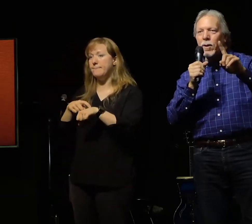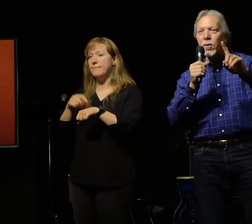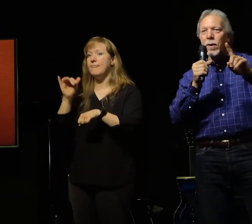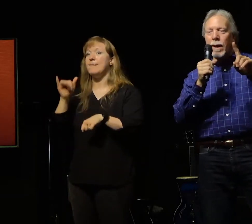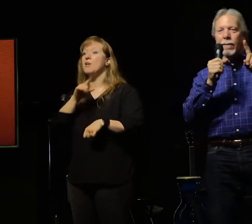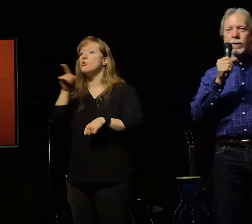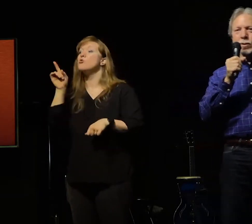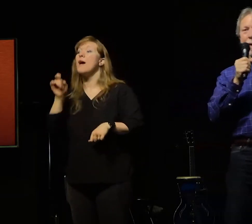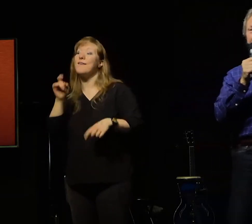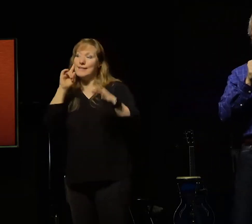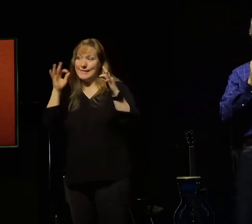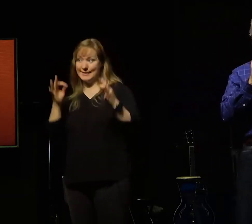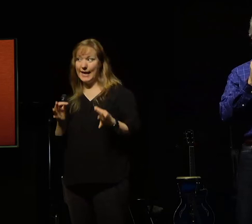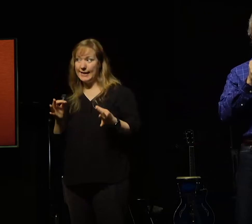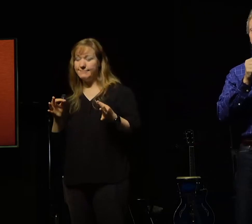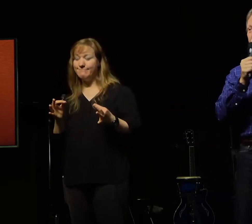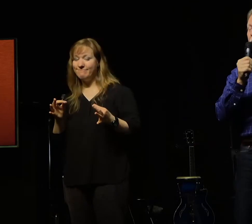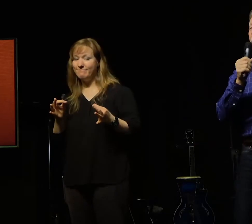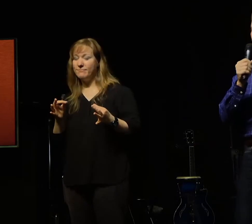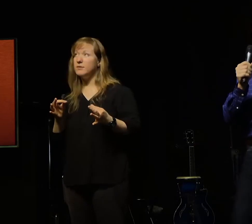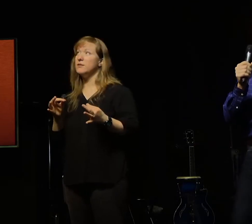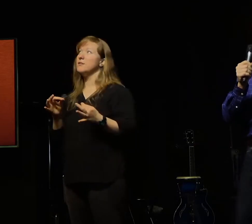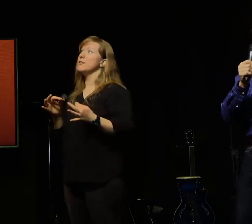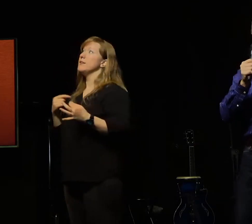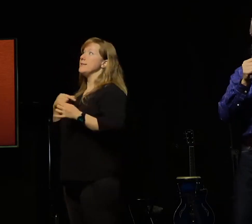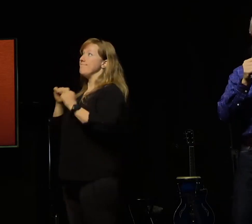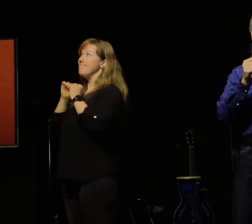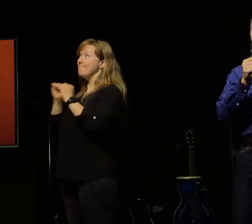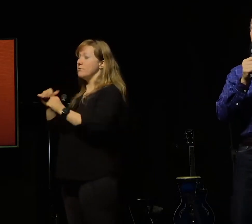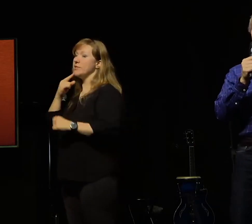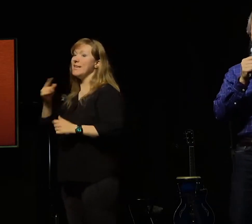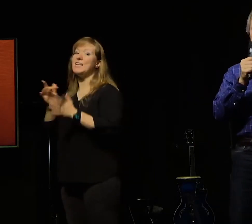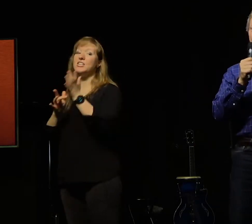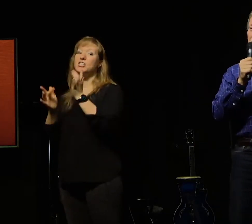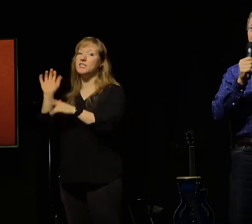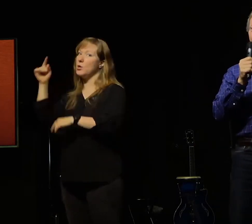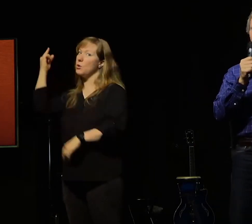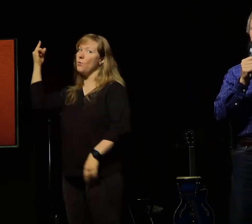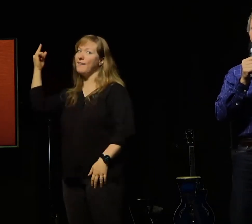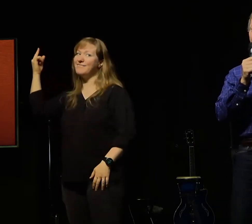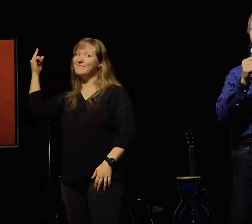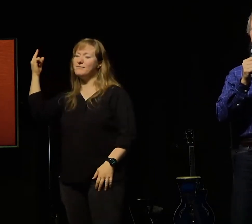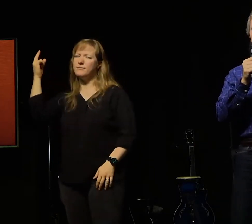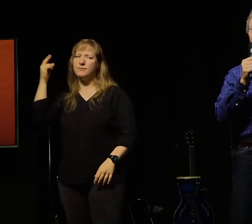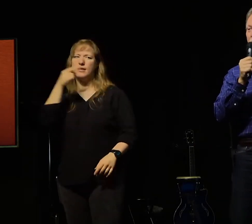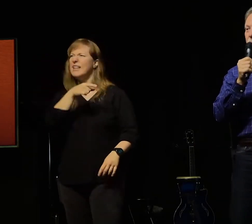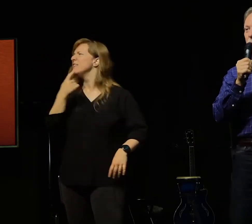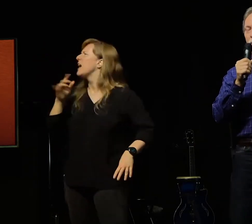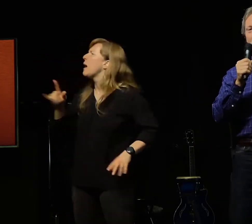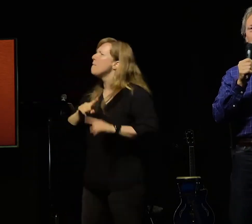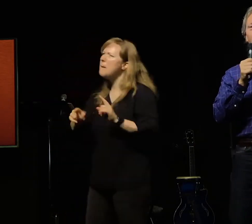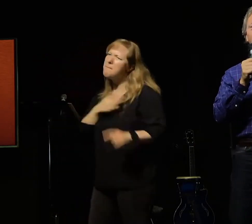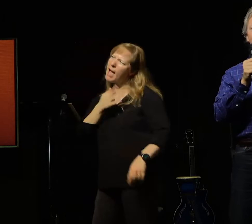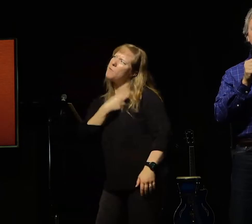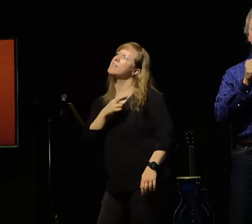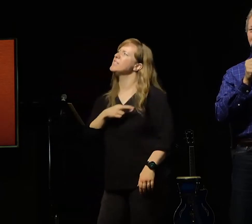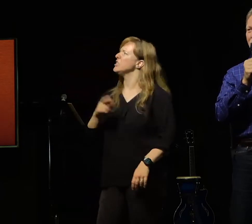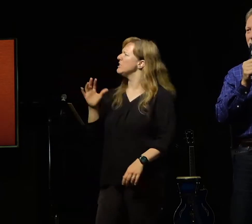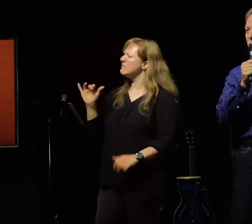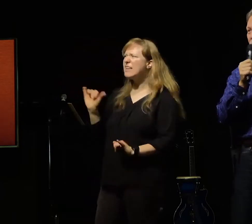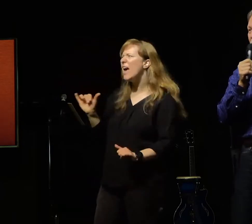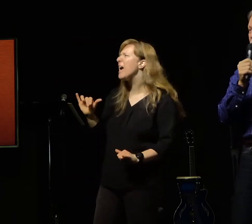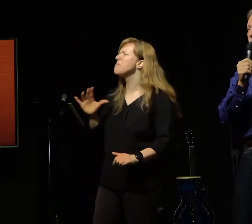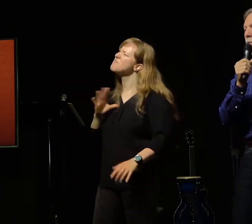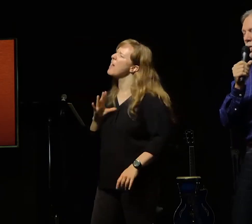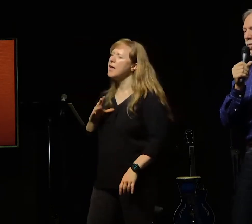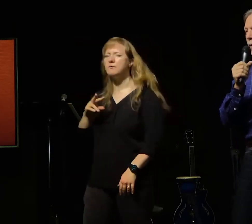that you're going to have to stand up for Jesus. You're going to have to say, no. Jesus is more than just